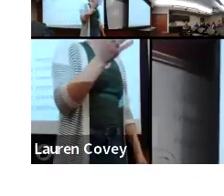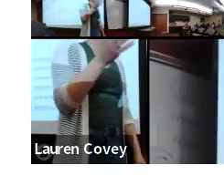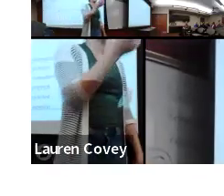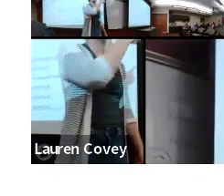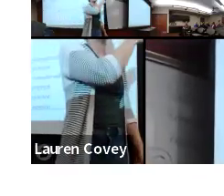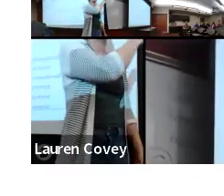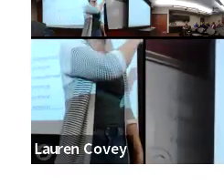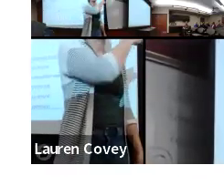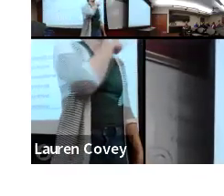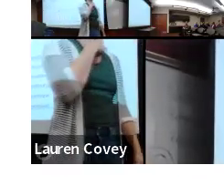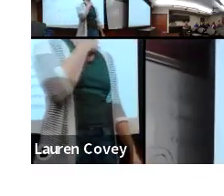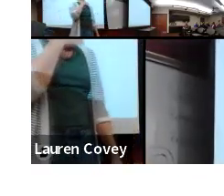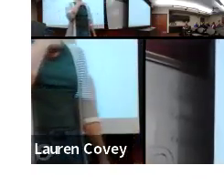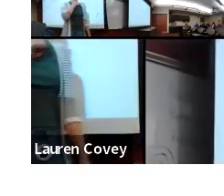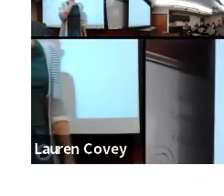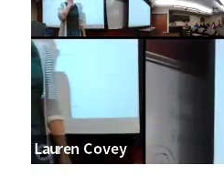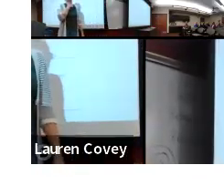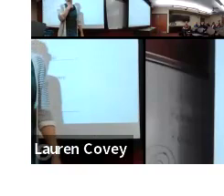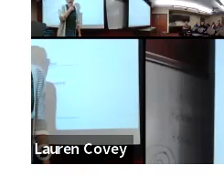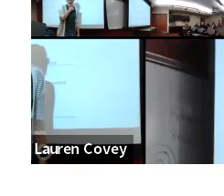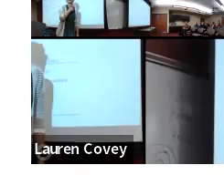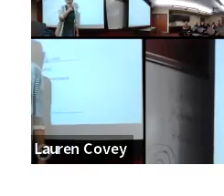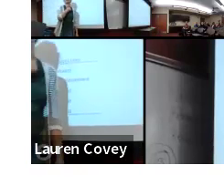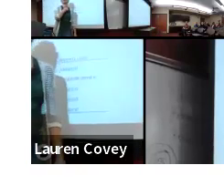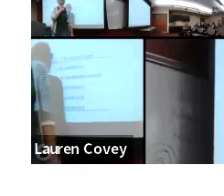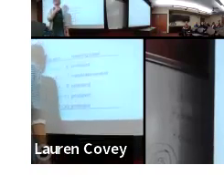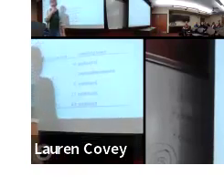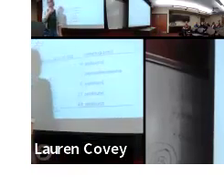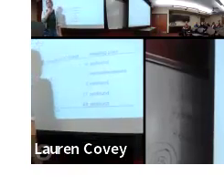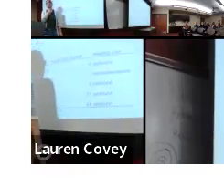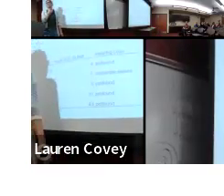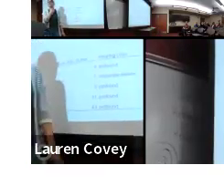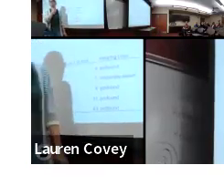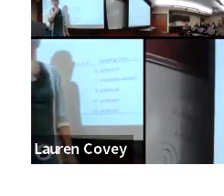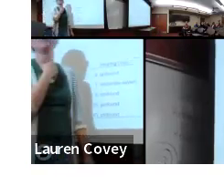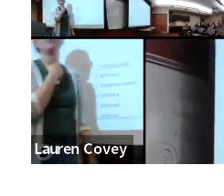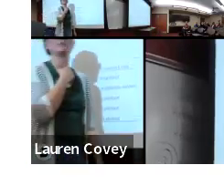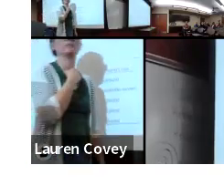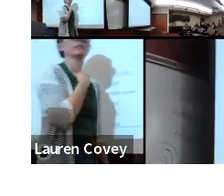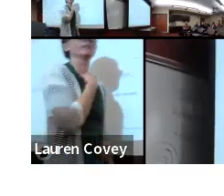the idea is that these people don't look like second language learners as far as I can. In